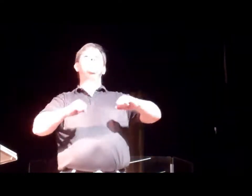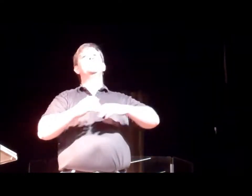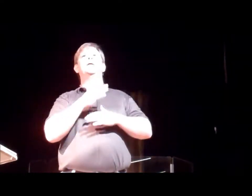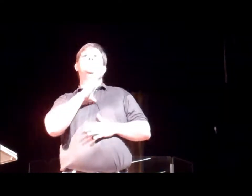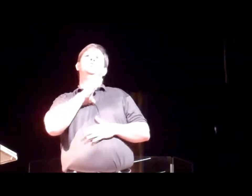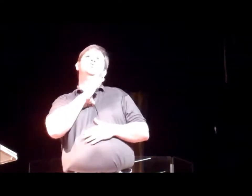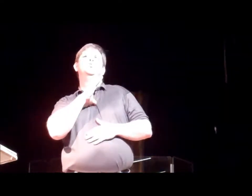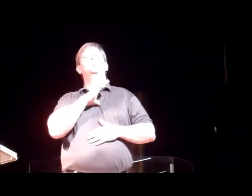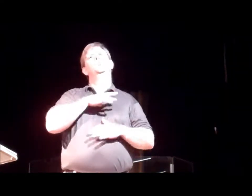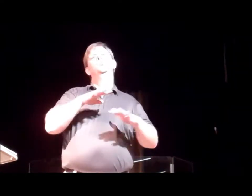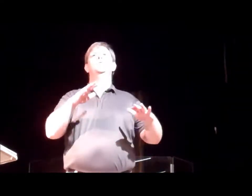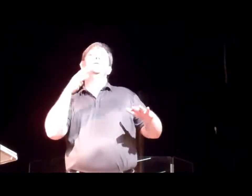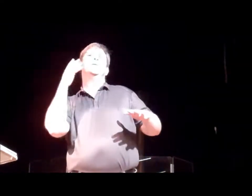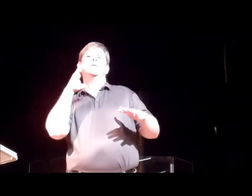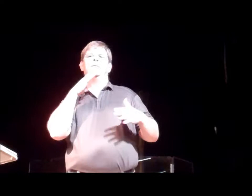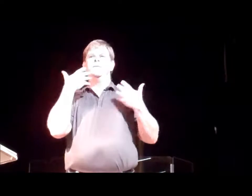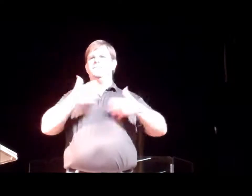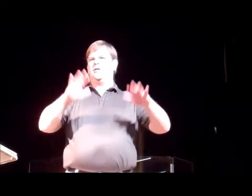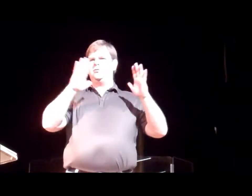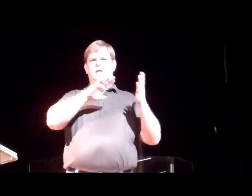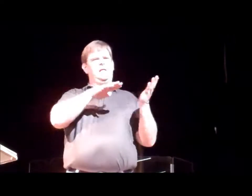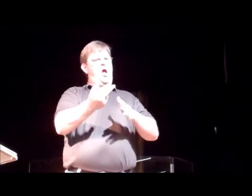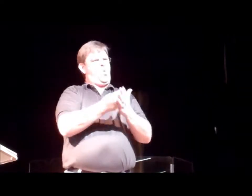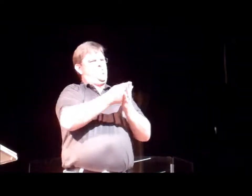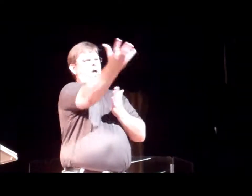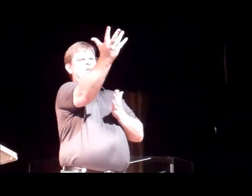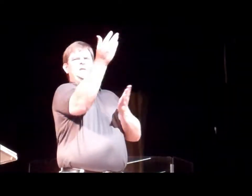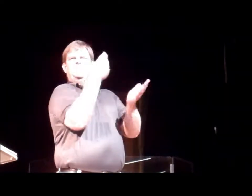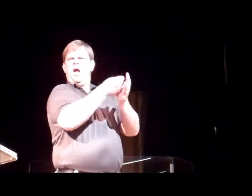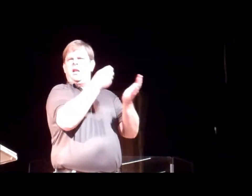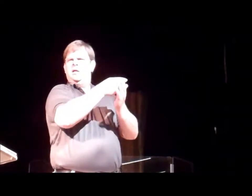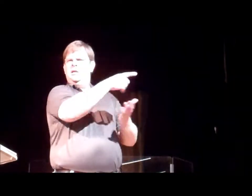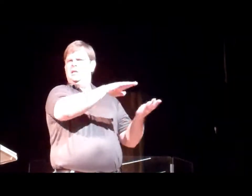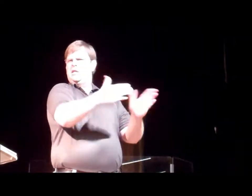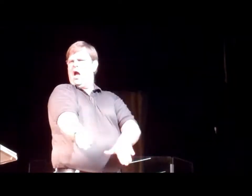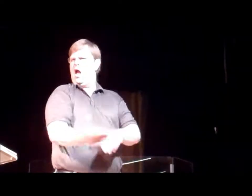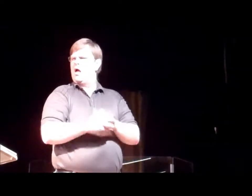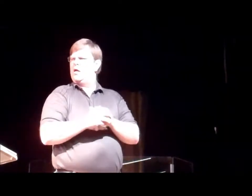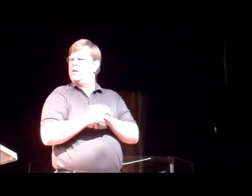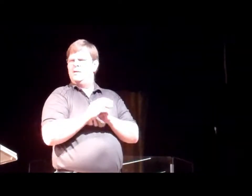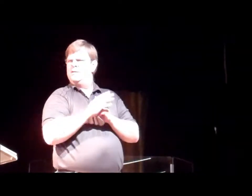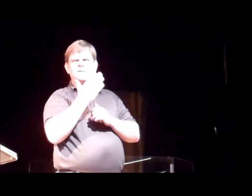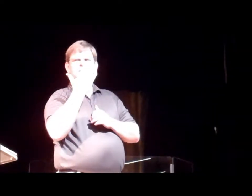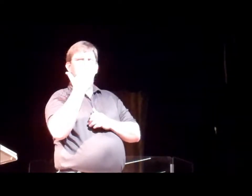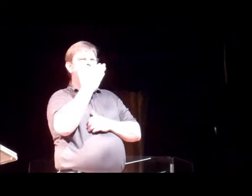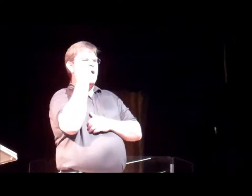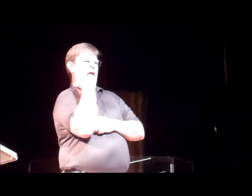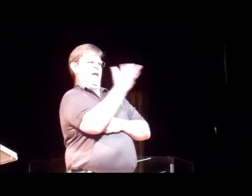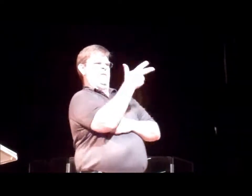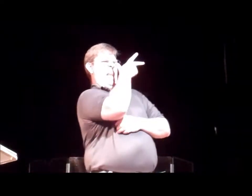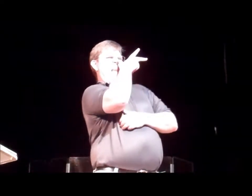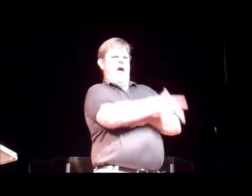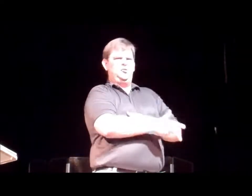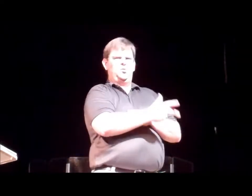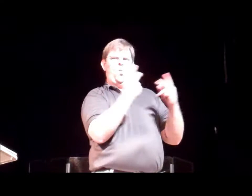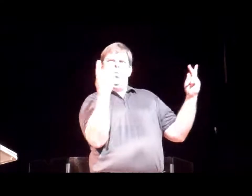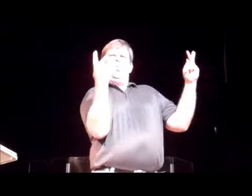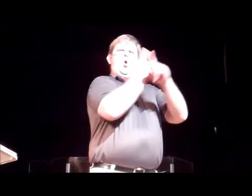he was going to die? Why would they sate his palate if they knew he was going to die? That's a waste of money. This guy's going to die, for crying out loud. Why don't we give him